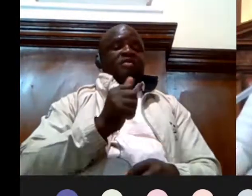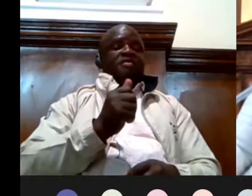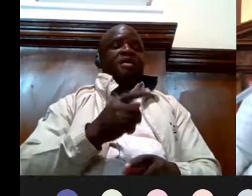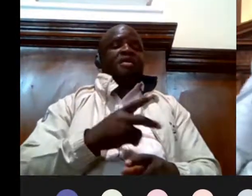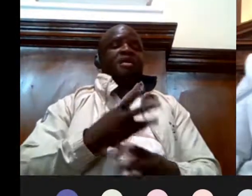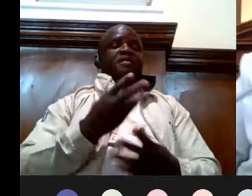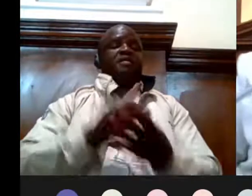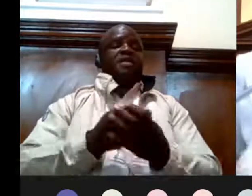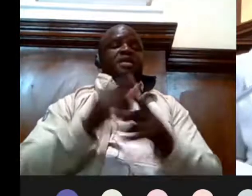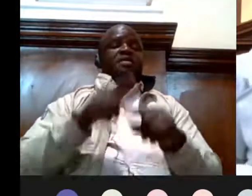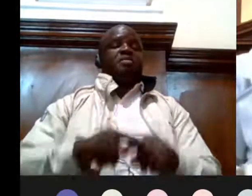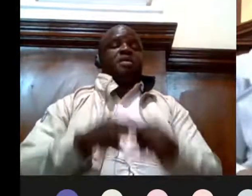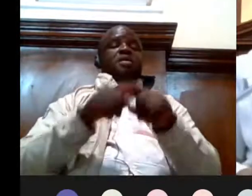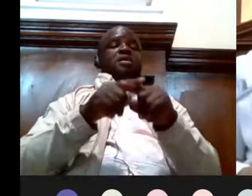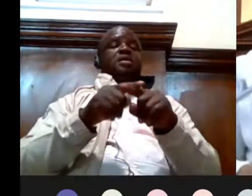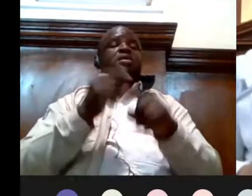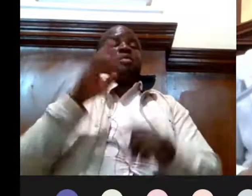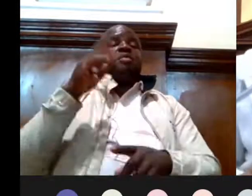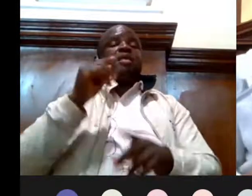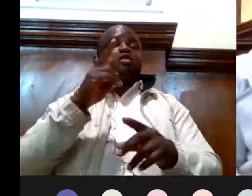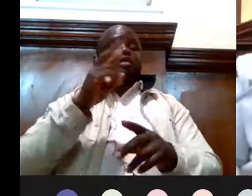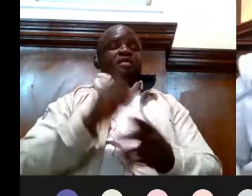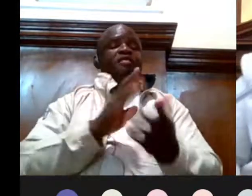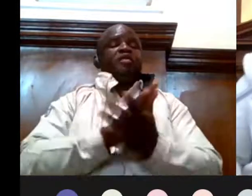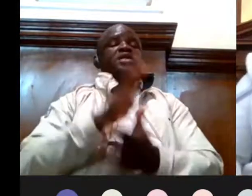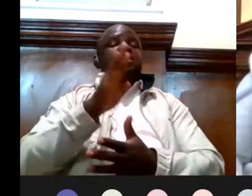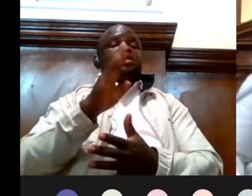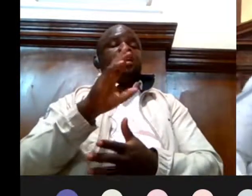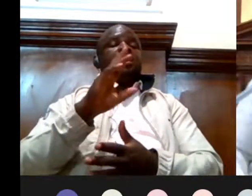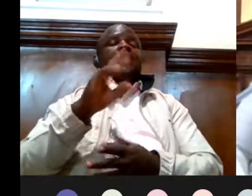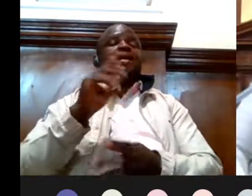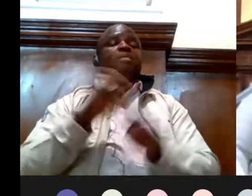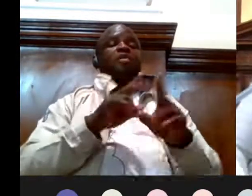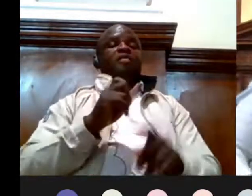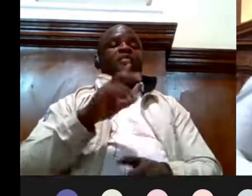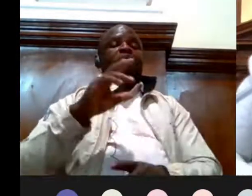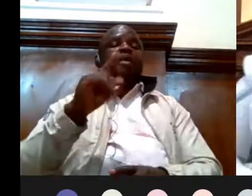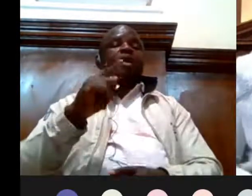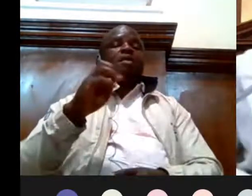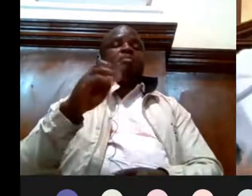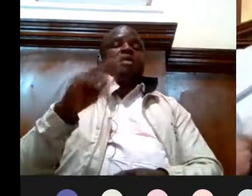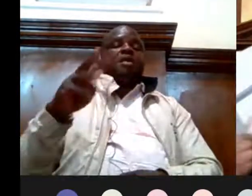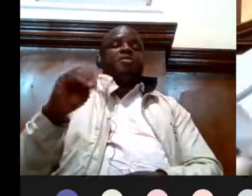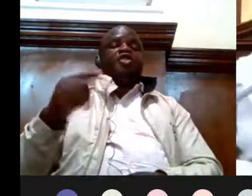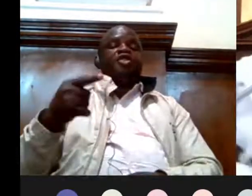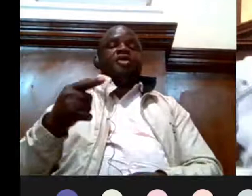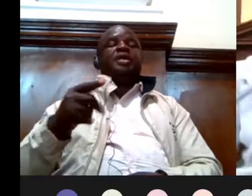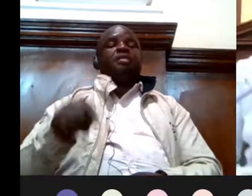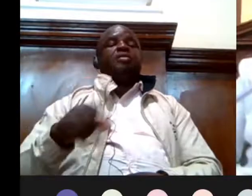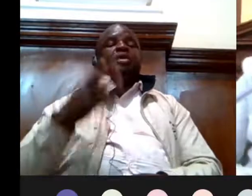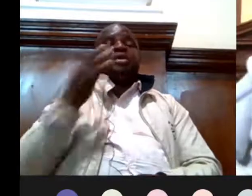country. 2014 KPMG report labeled too costly calculated the cost